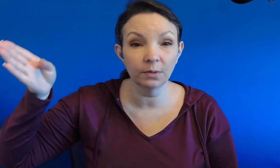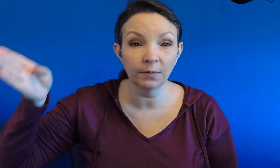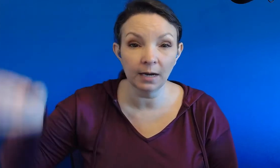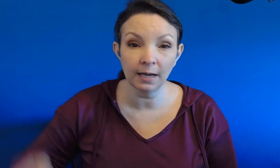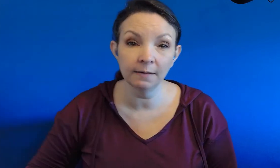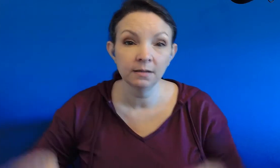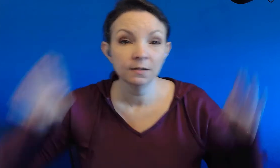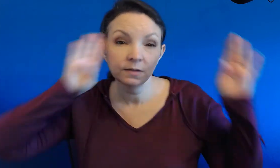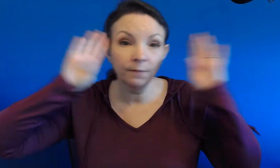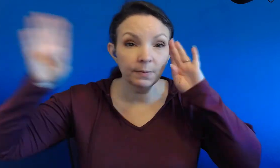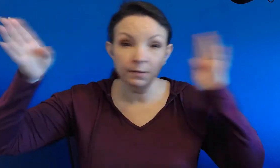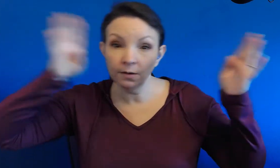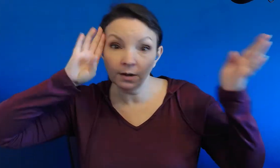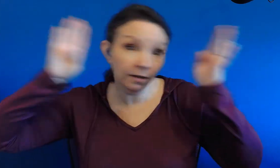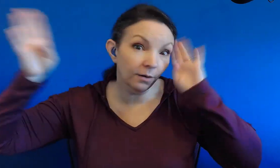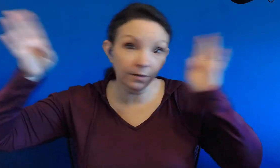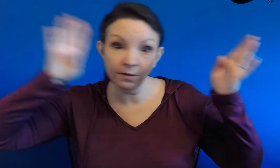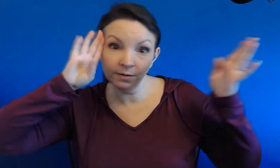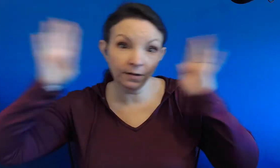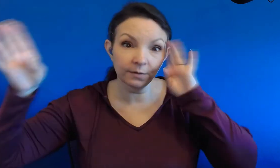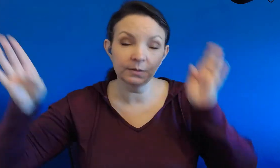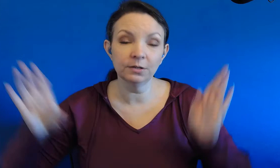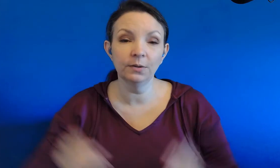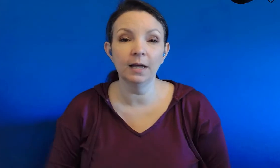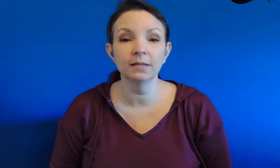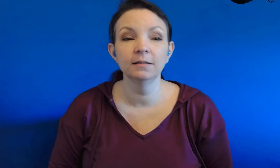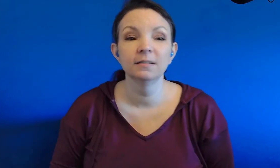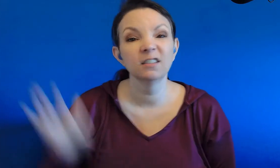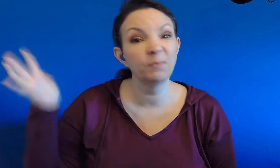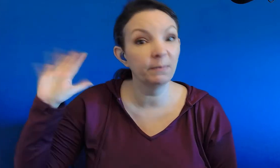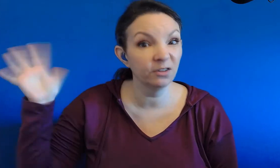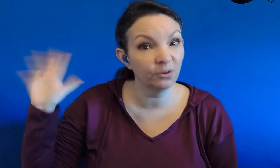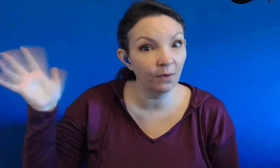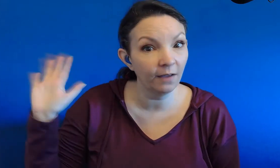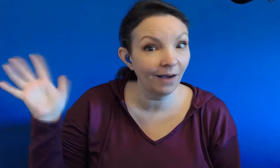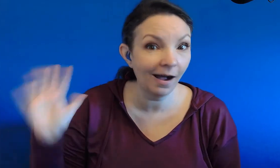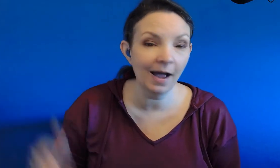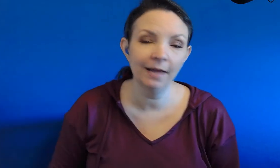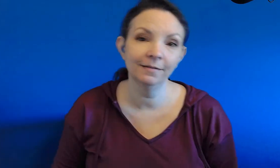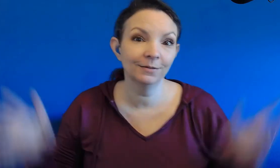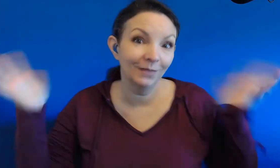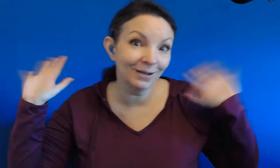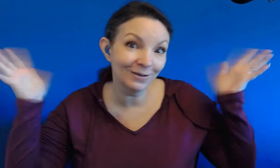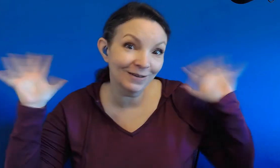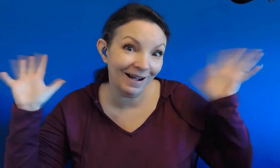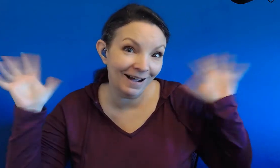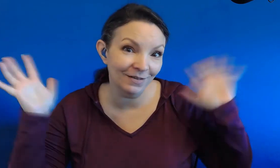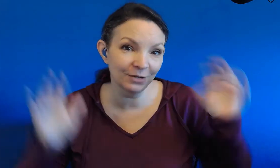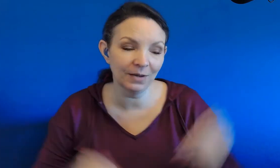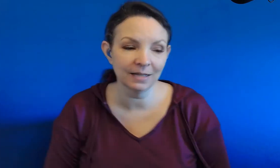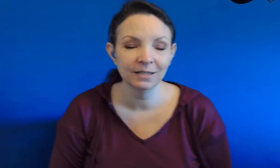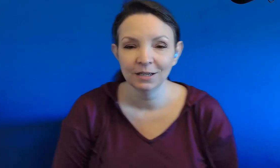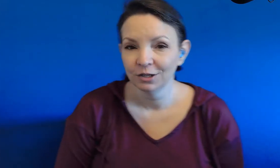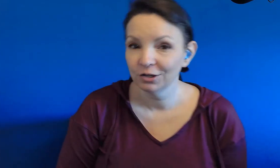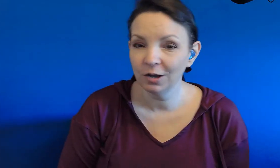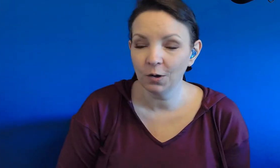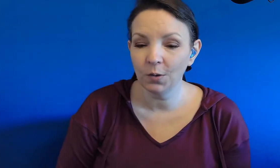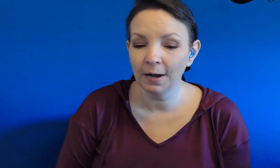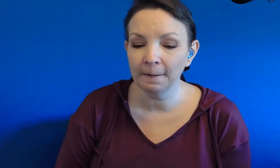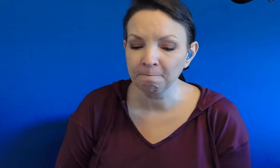hand. Some people go hello, hello, hello with 2 hands. Some people just wave hi, or they do hi with 2 hands. So like I